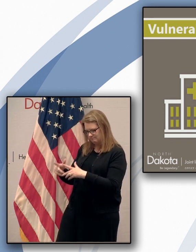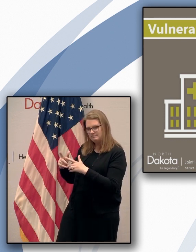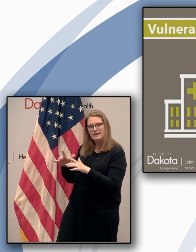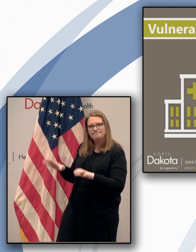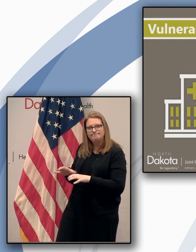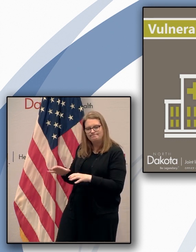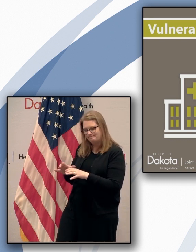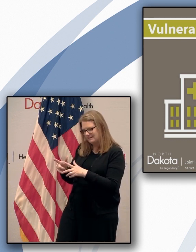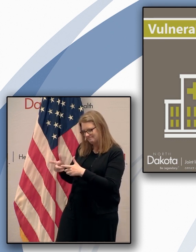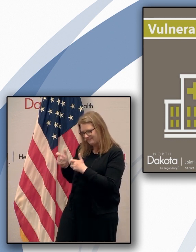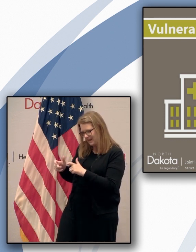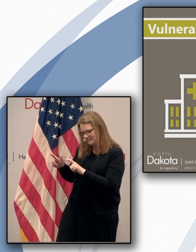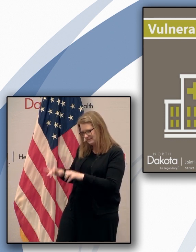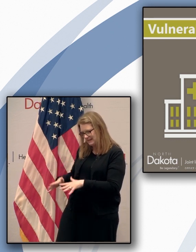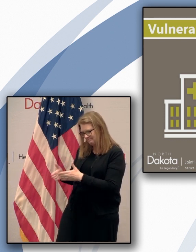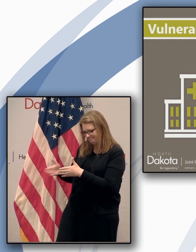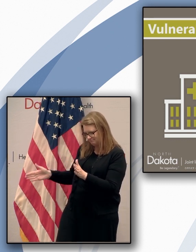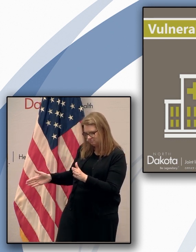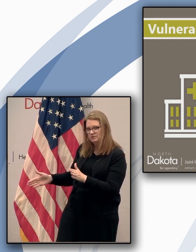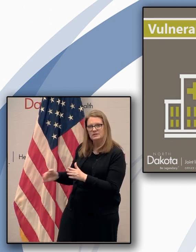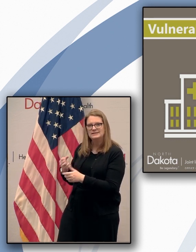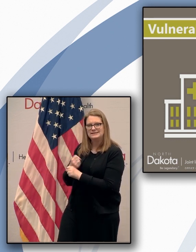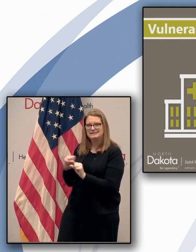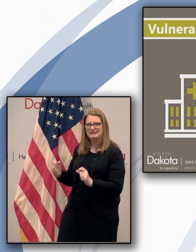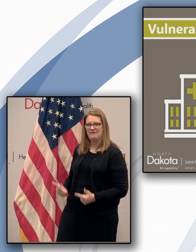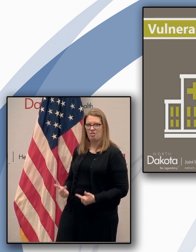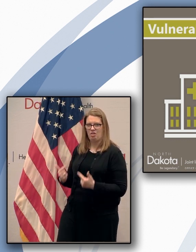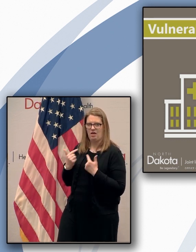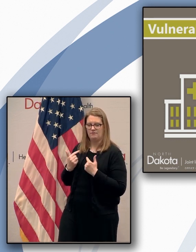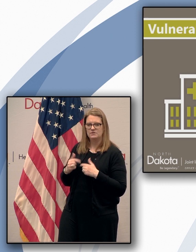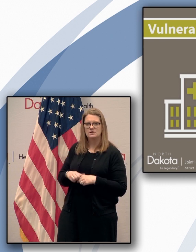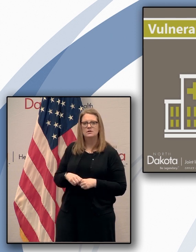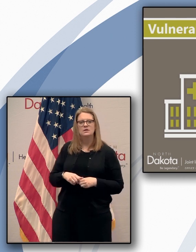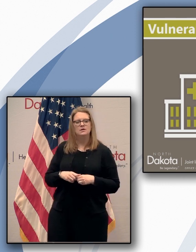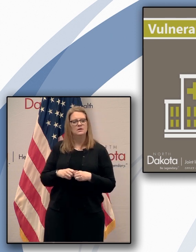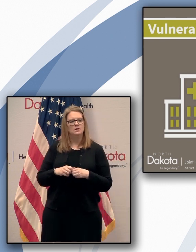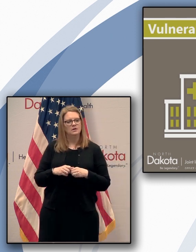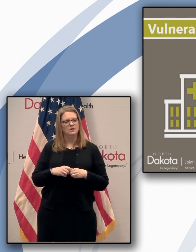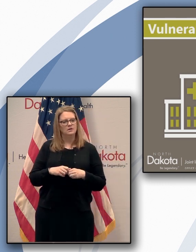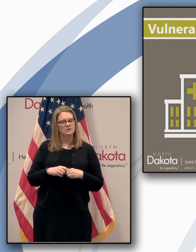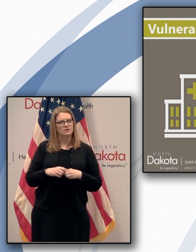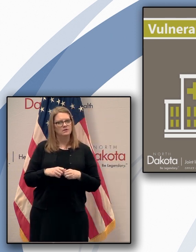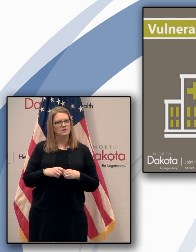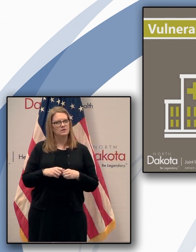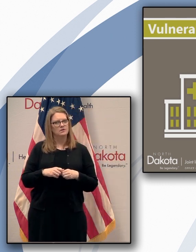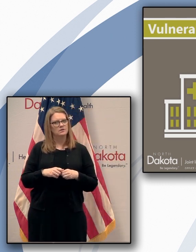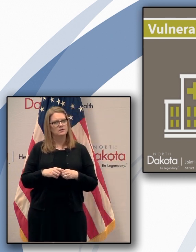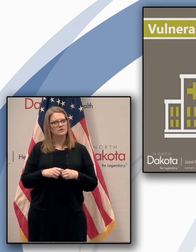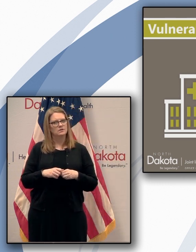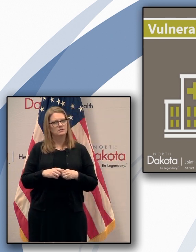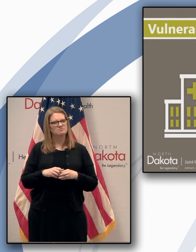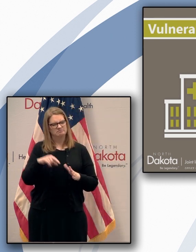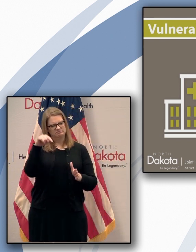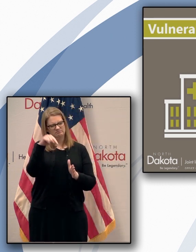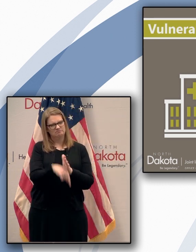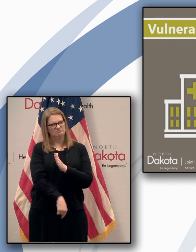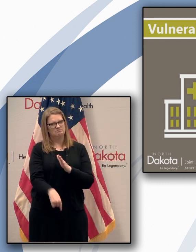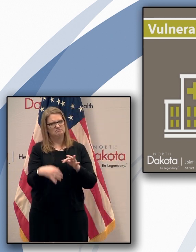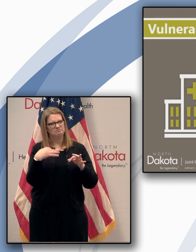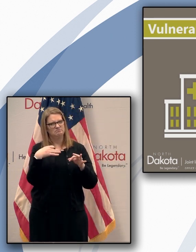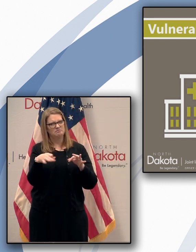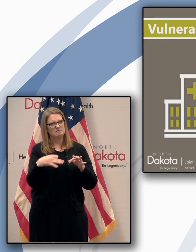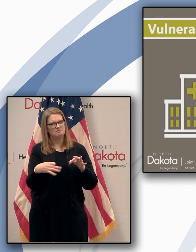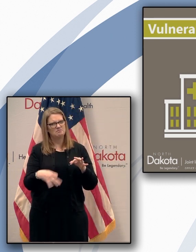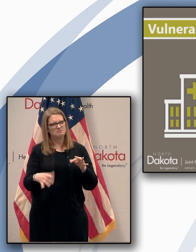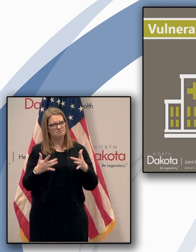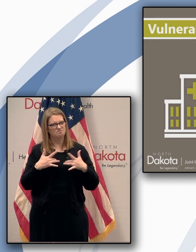work to save lives. And so again, to provide for a deeper explanation of what we're going to do in terms of